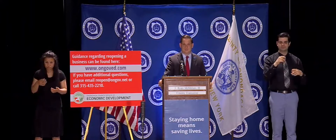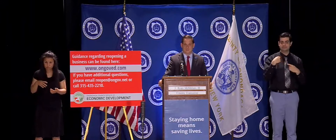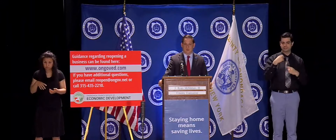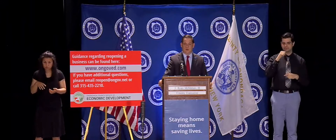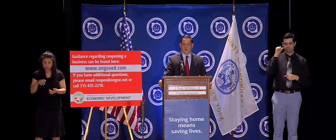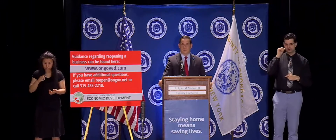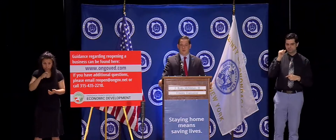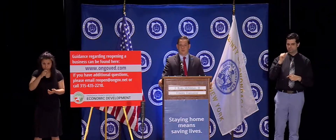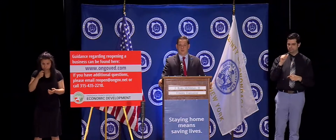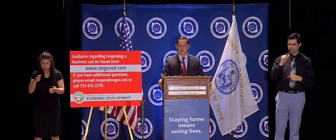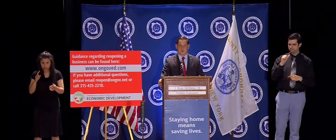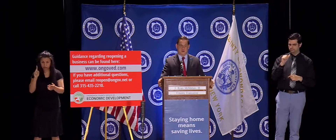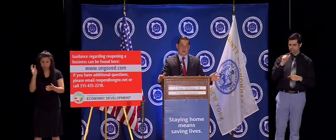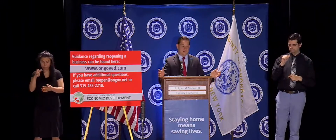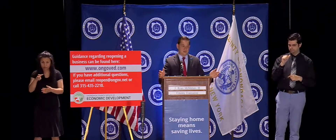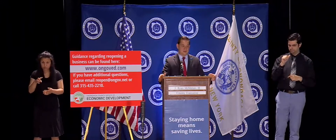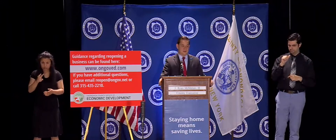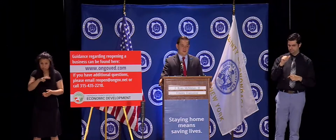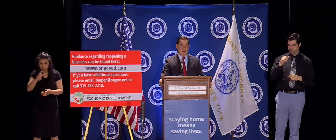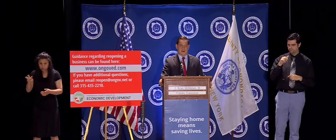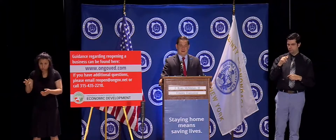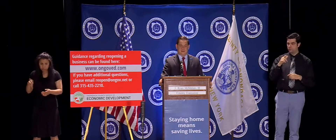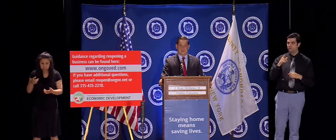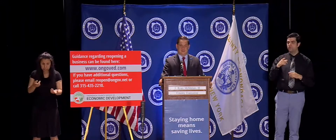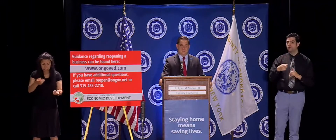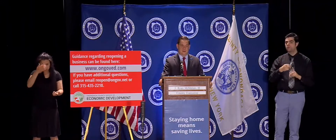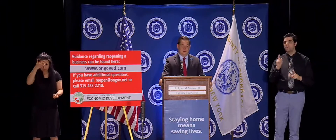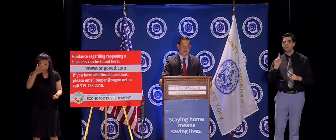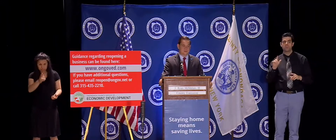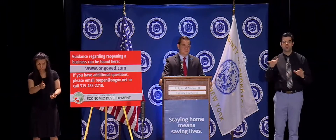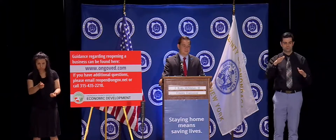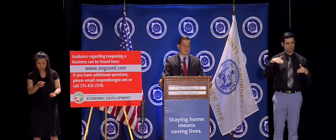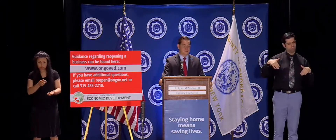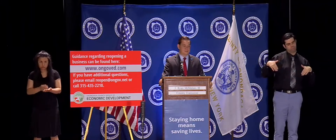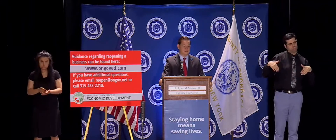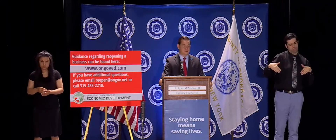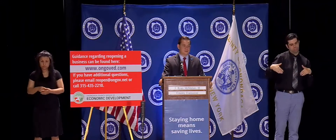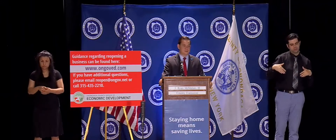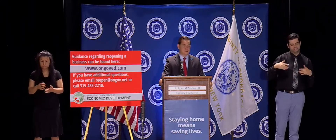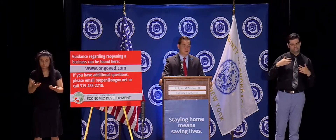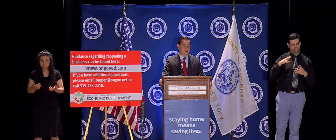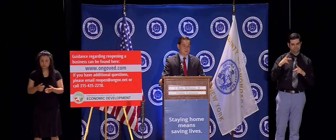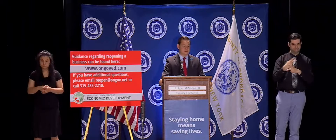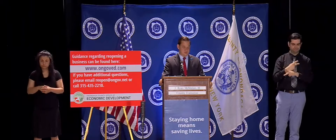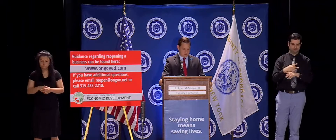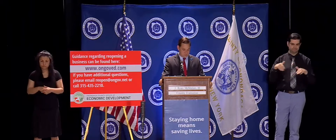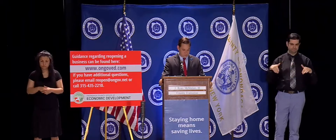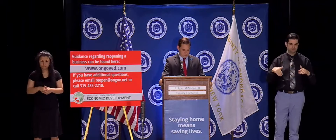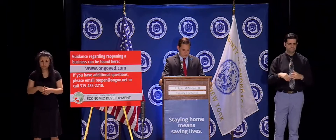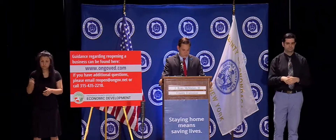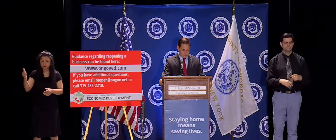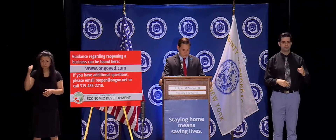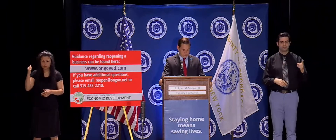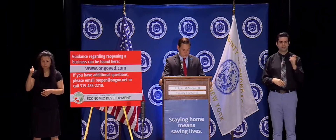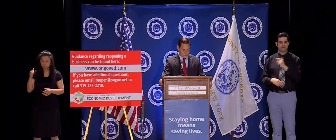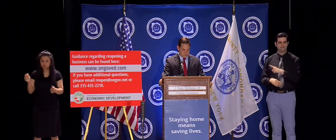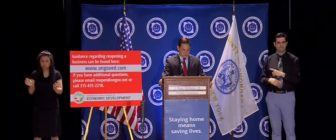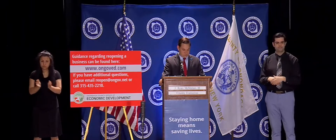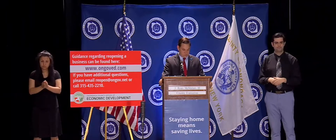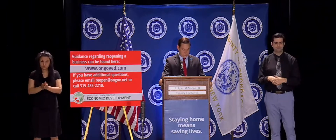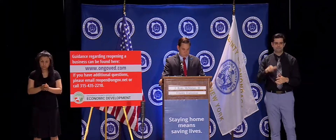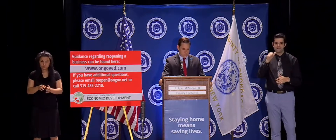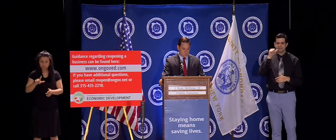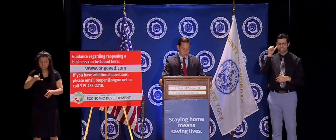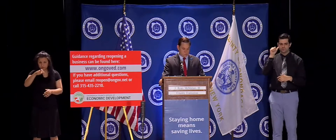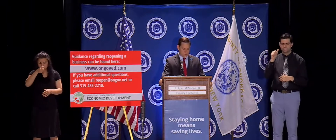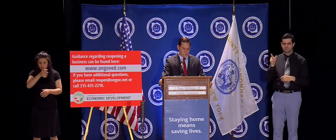got 33 people in the community that had it, you know? I think yesterday you said there were 700 businesses that were reopened.